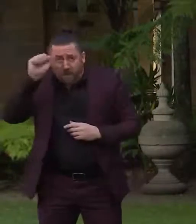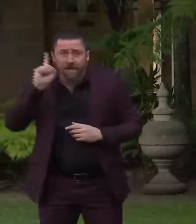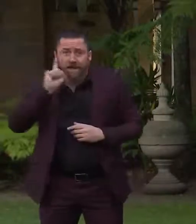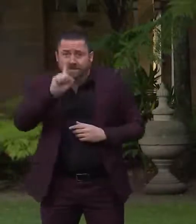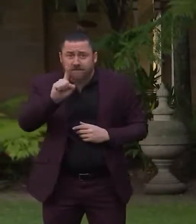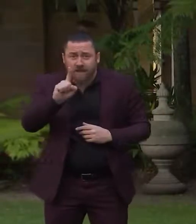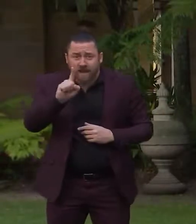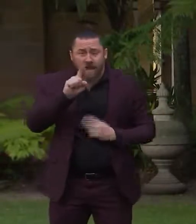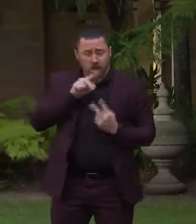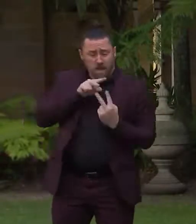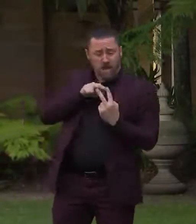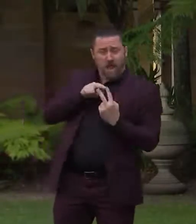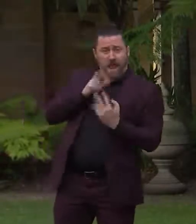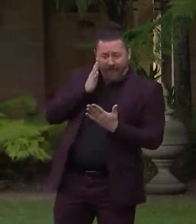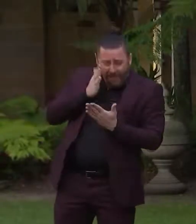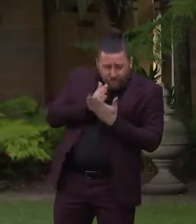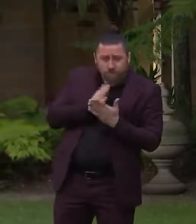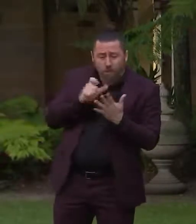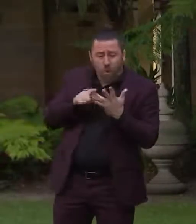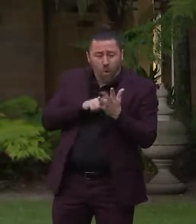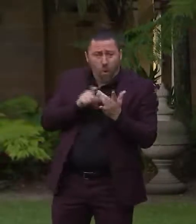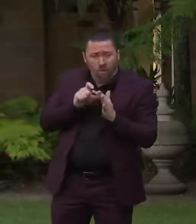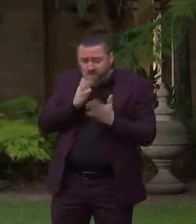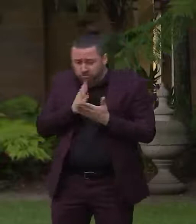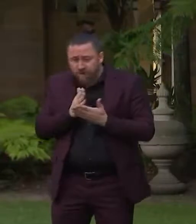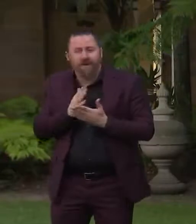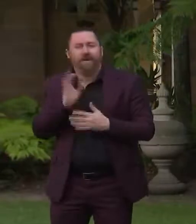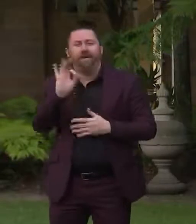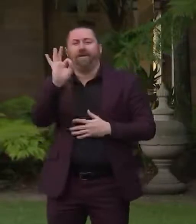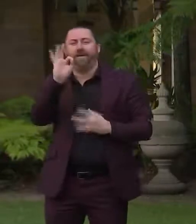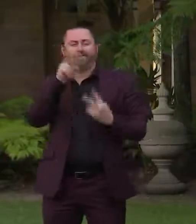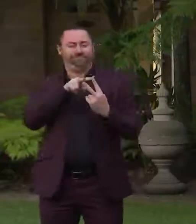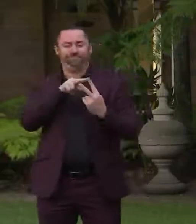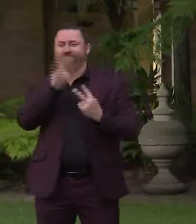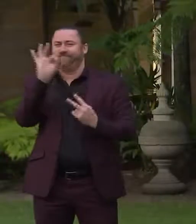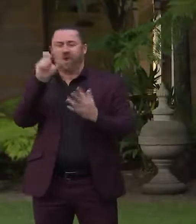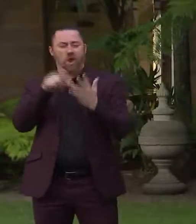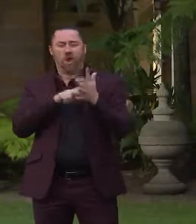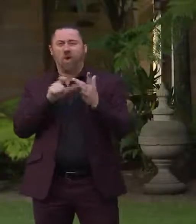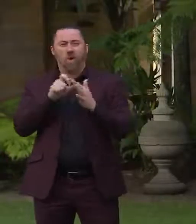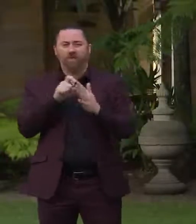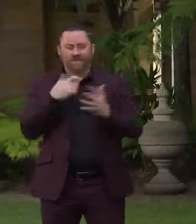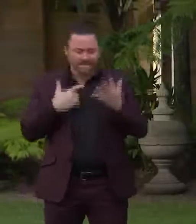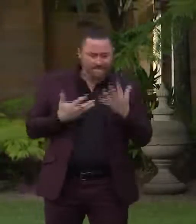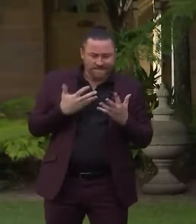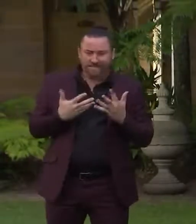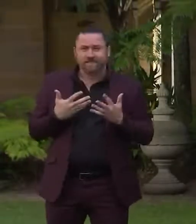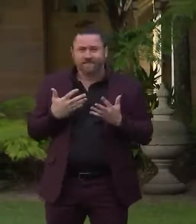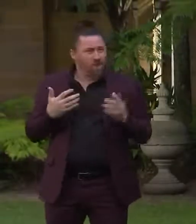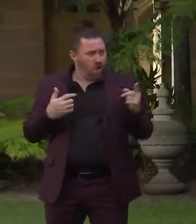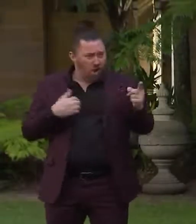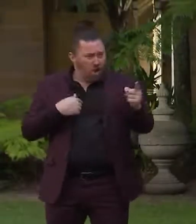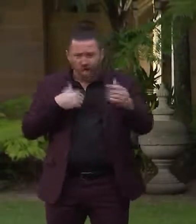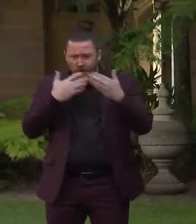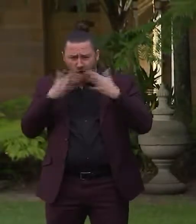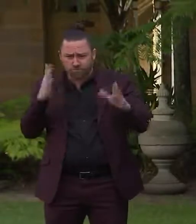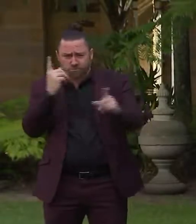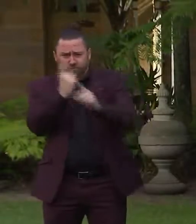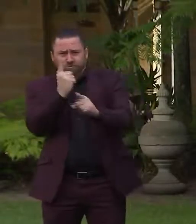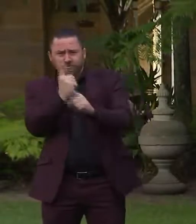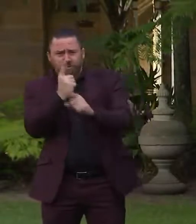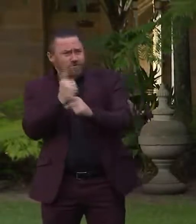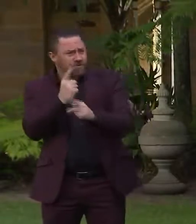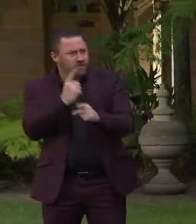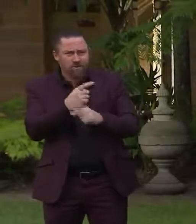although I didn't even have confirmation, and now I do have confirmation they're not cases. So I will share as much information as